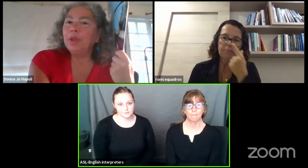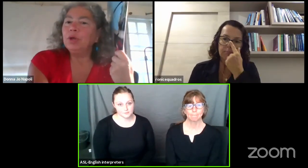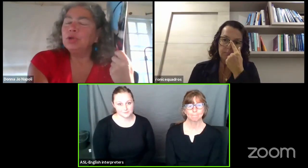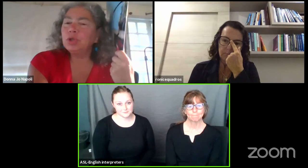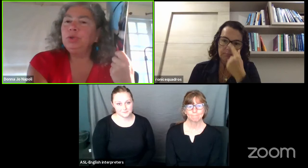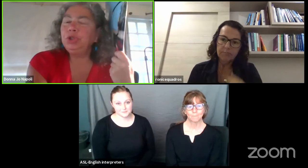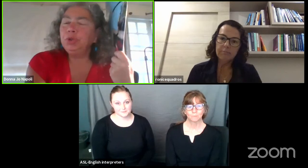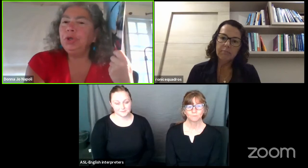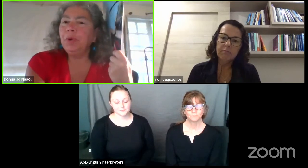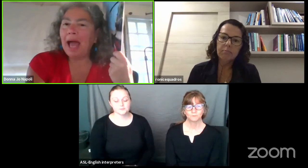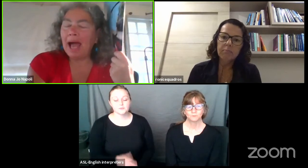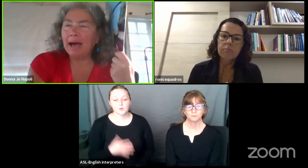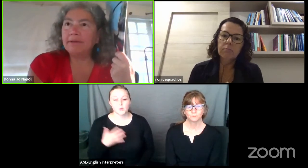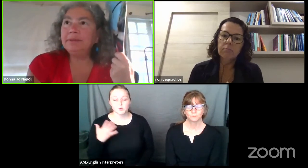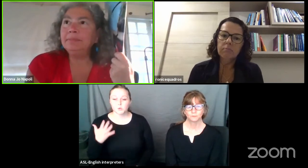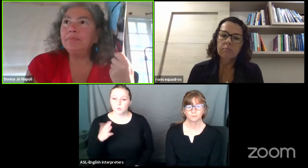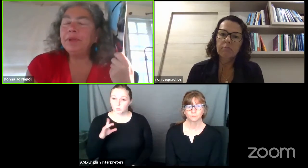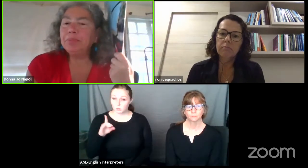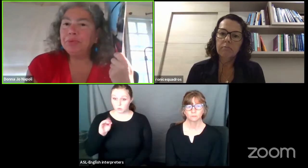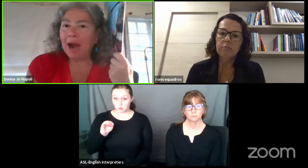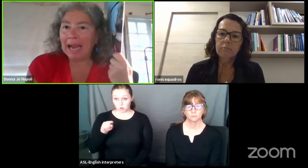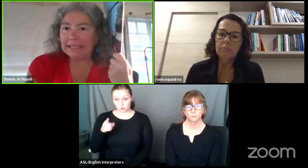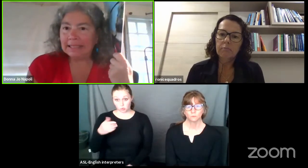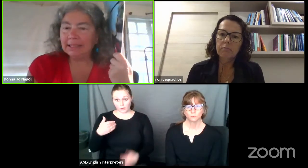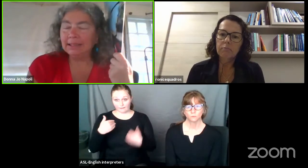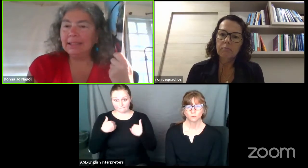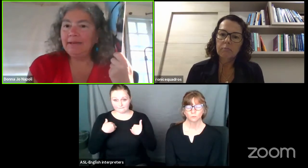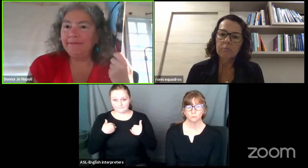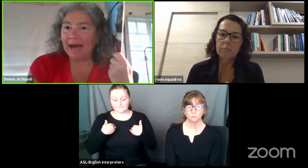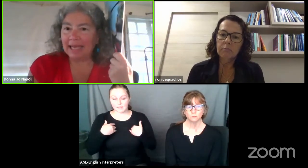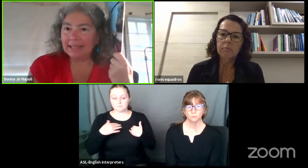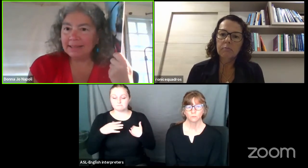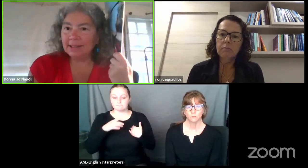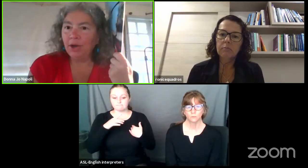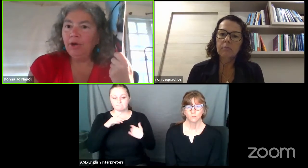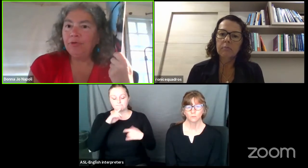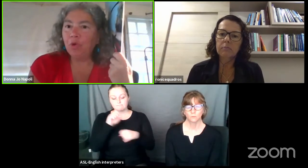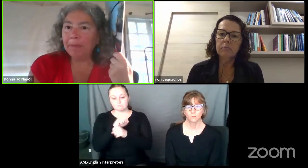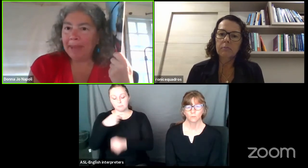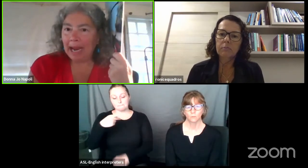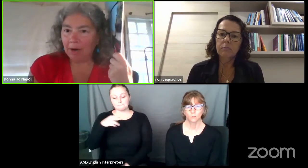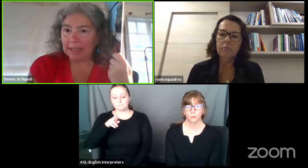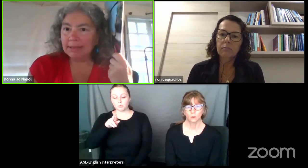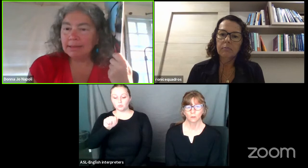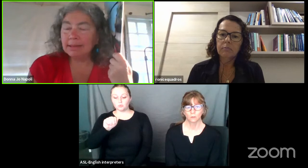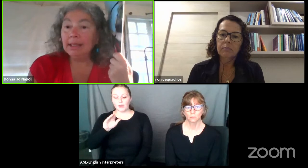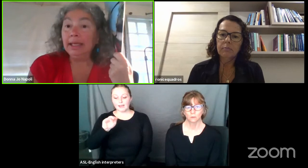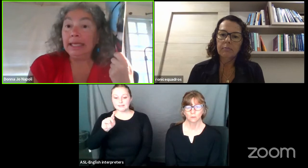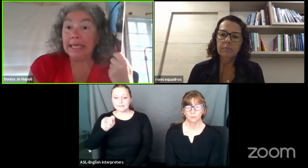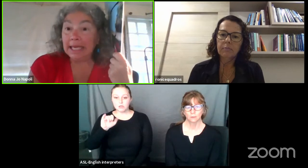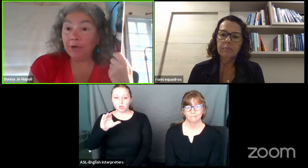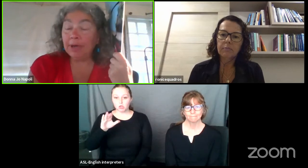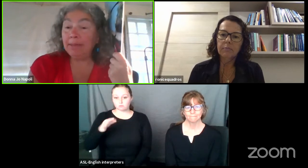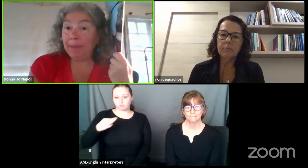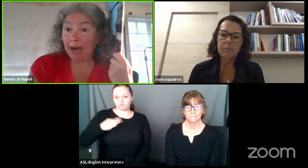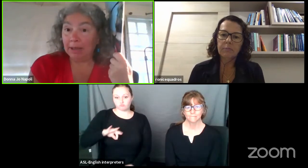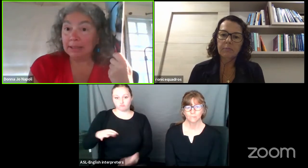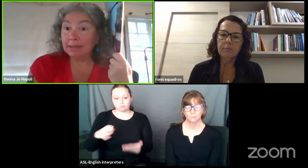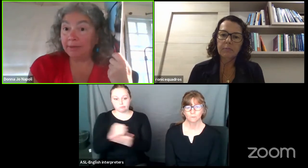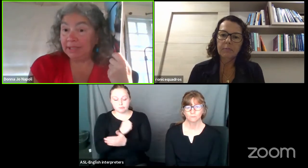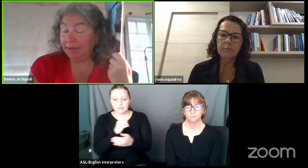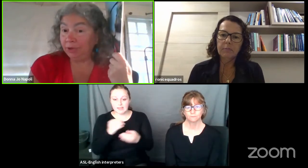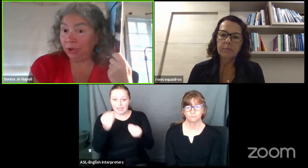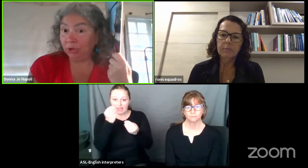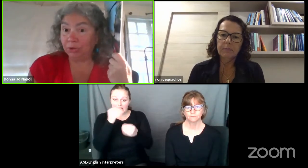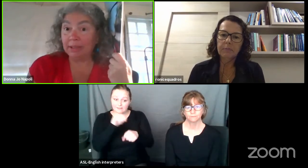question. So do you have practical advice for parents, hearing